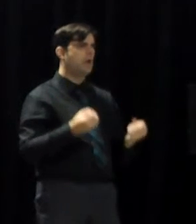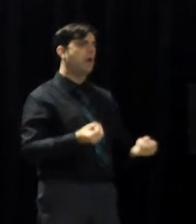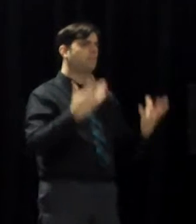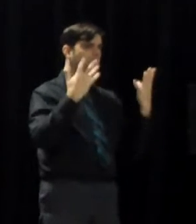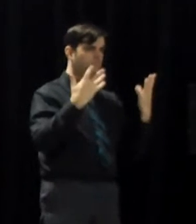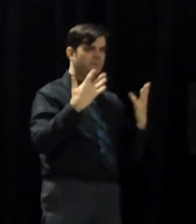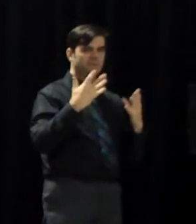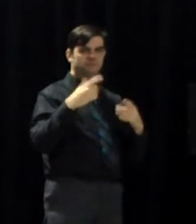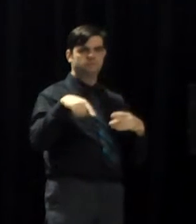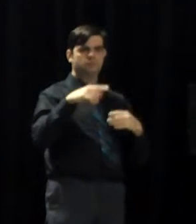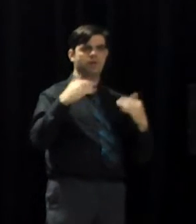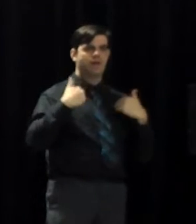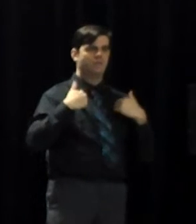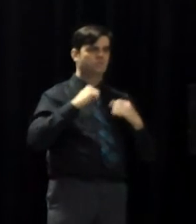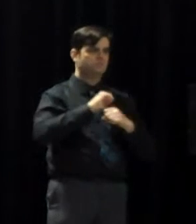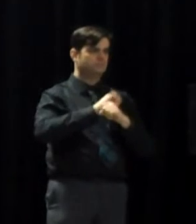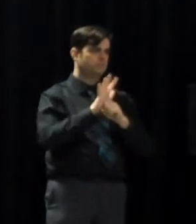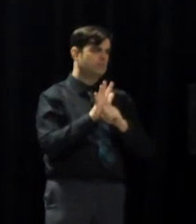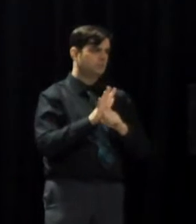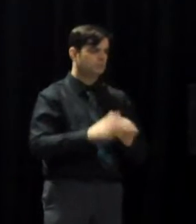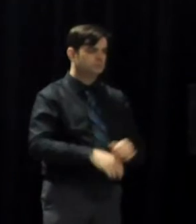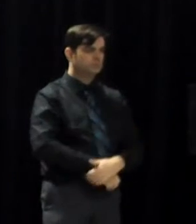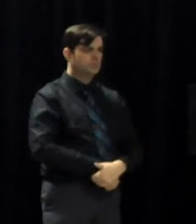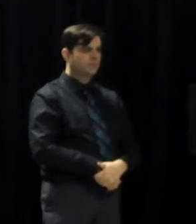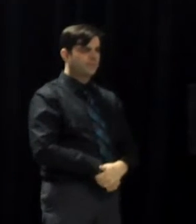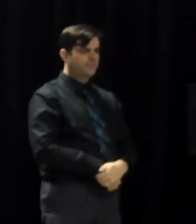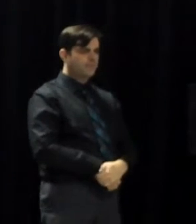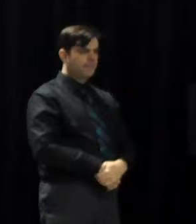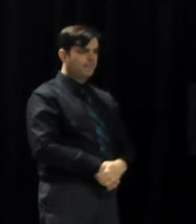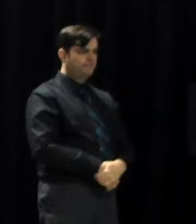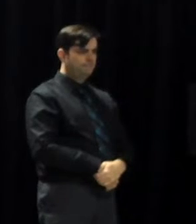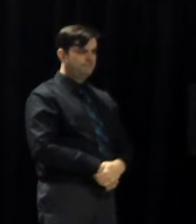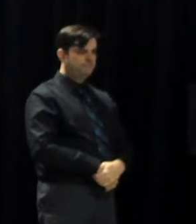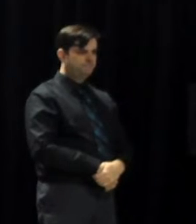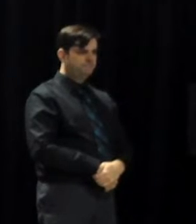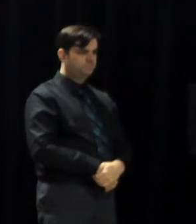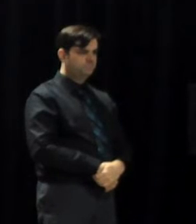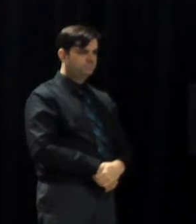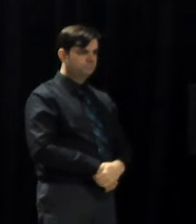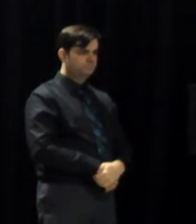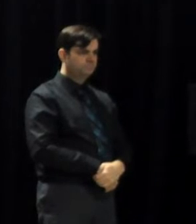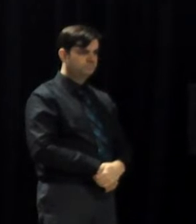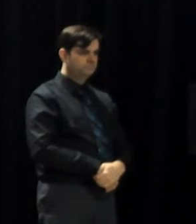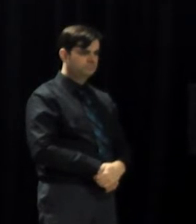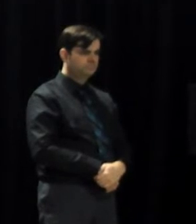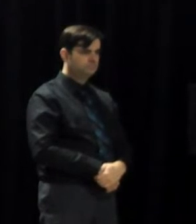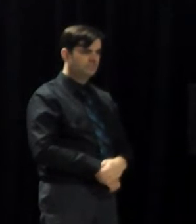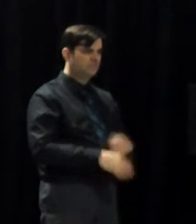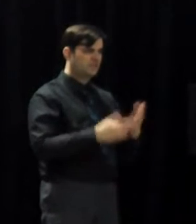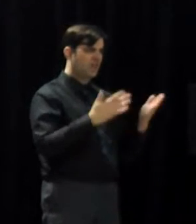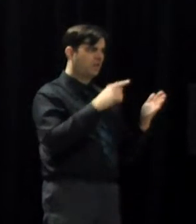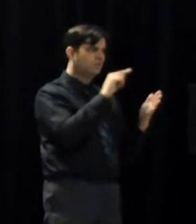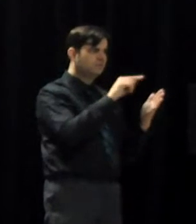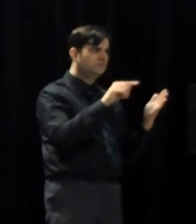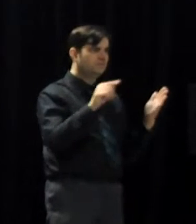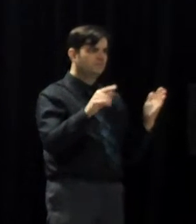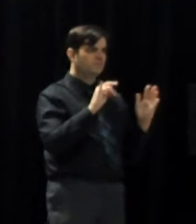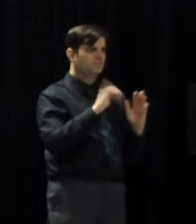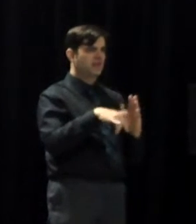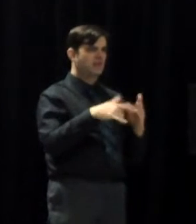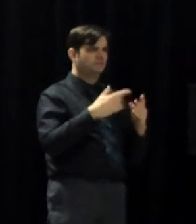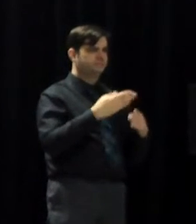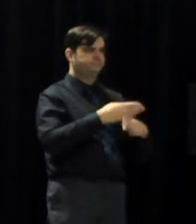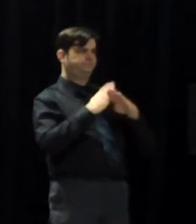circumstances working against you now, right? You have the best season for